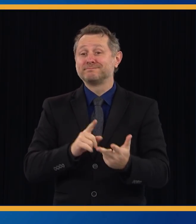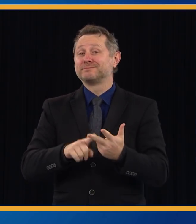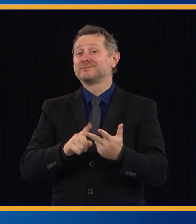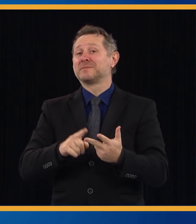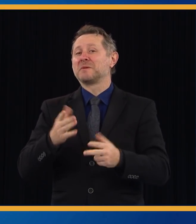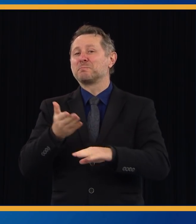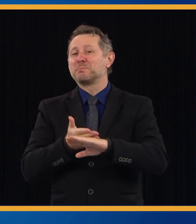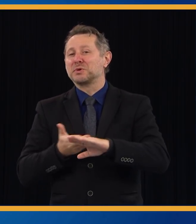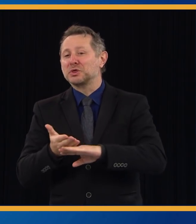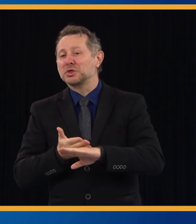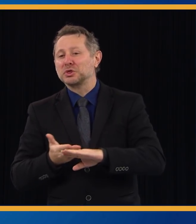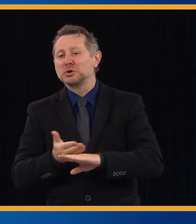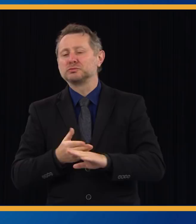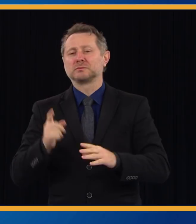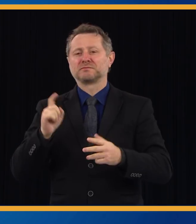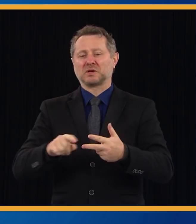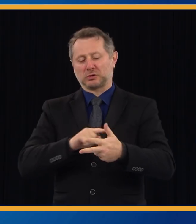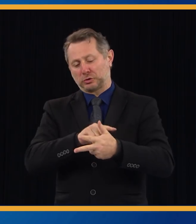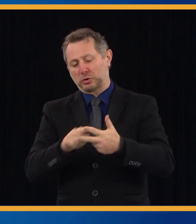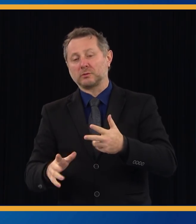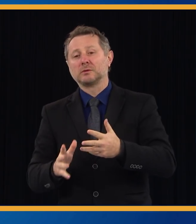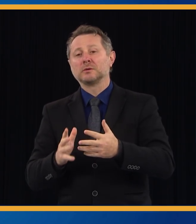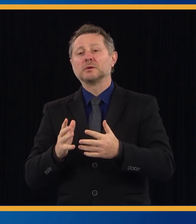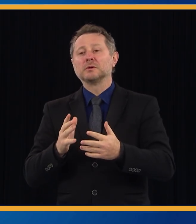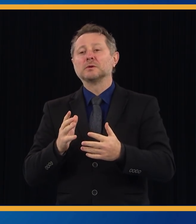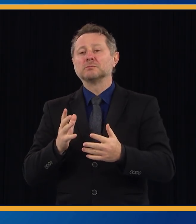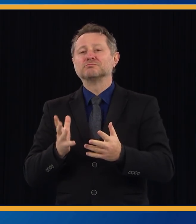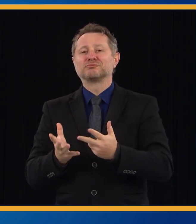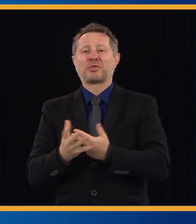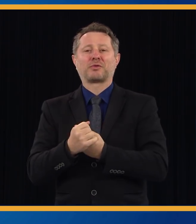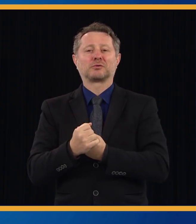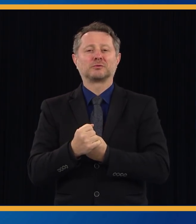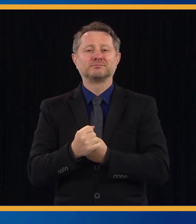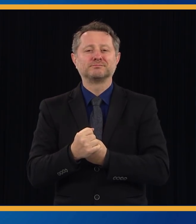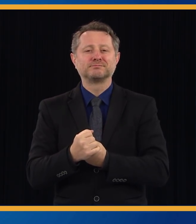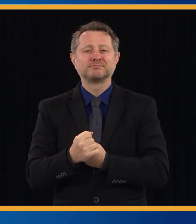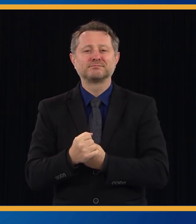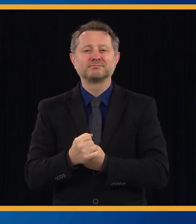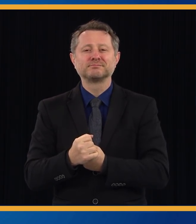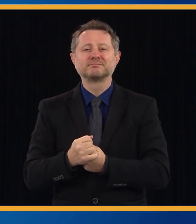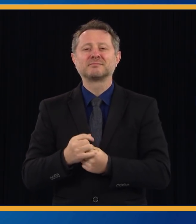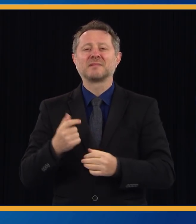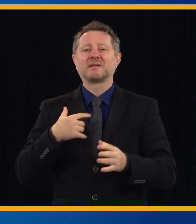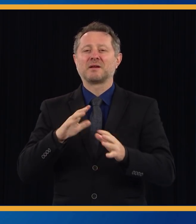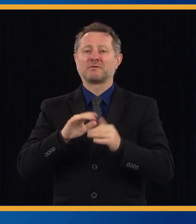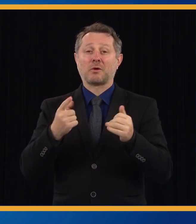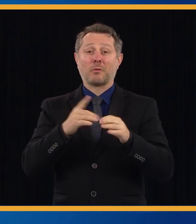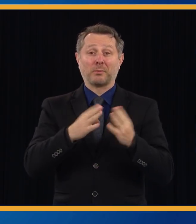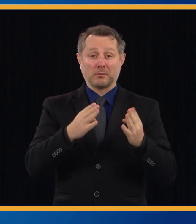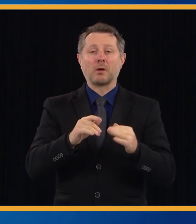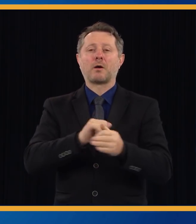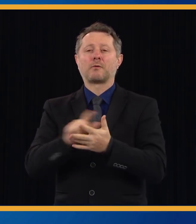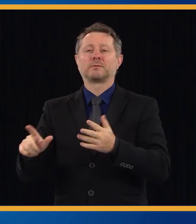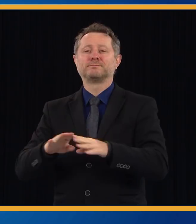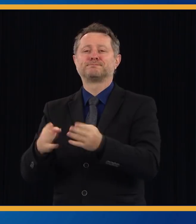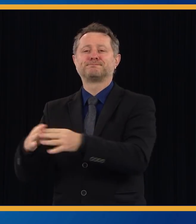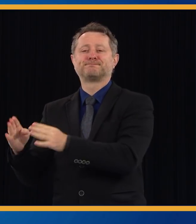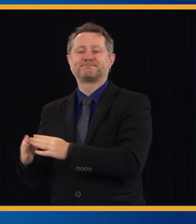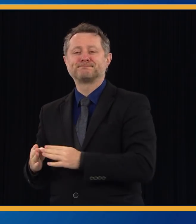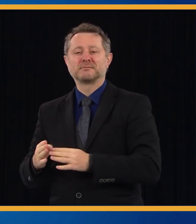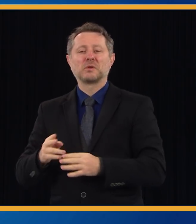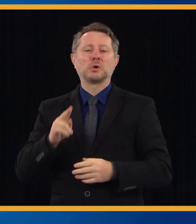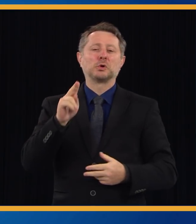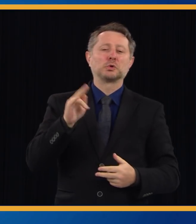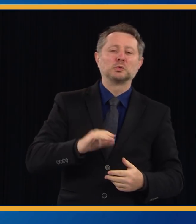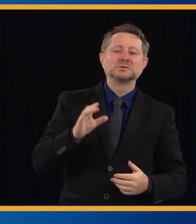all coordinated activities, right? You turn one, they all have to turn. And that's true for New York City, Nassau, Suffolk, Westchester. They all have to